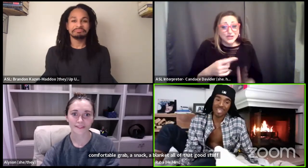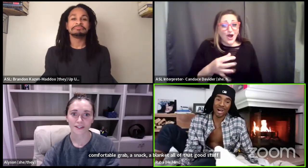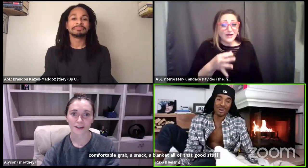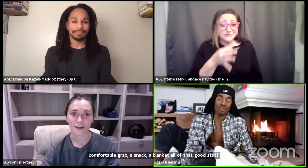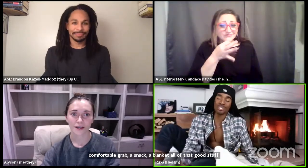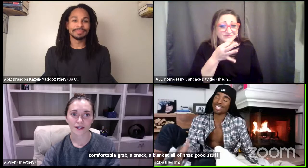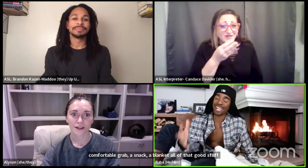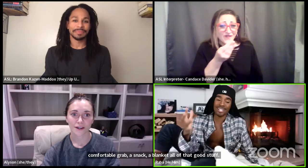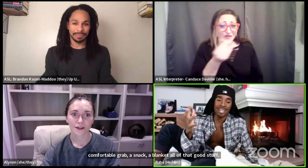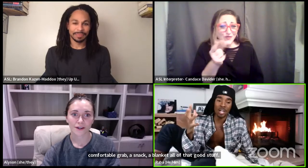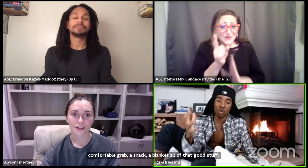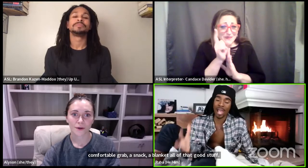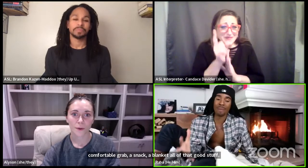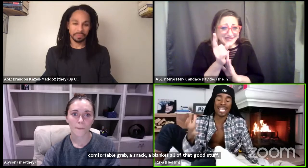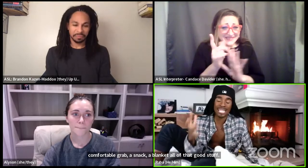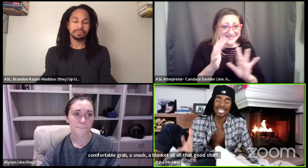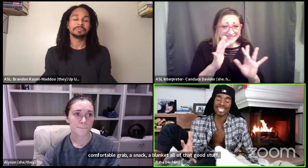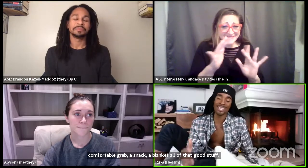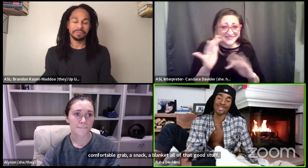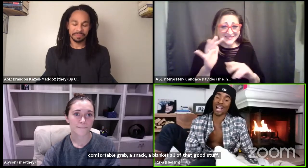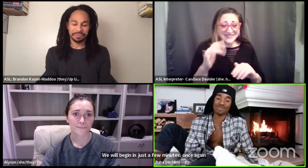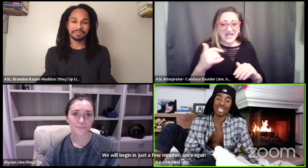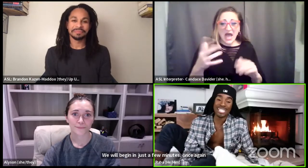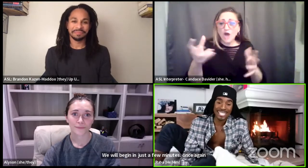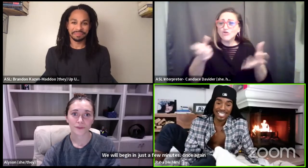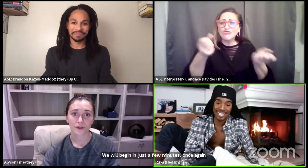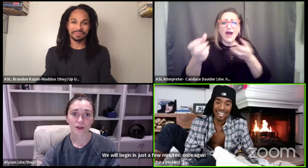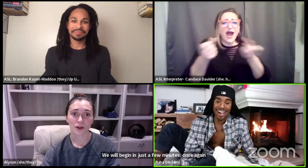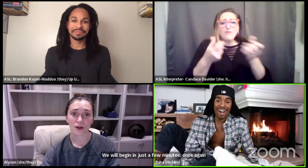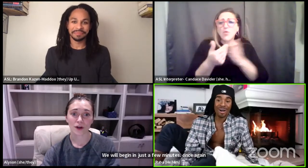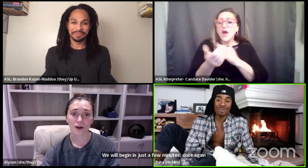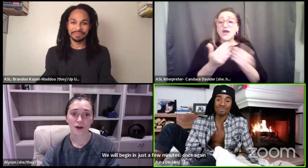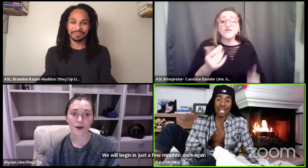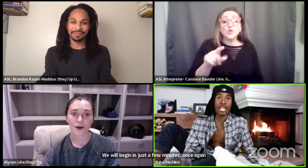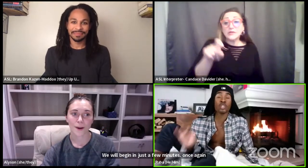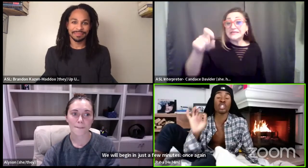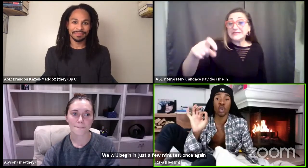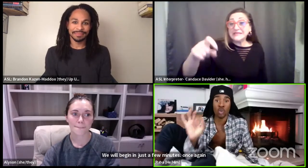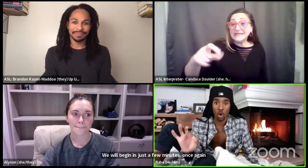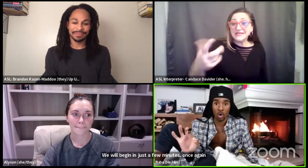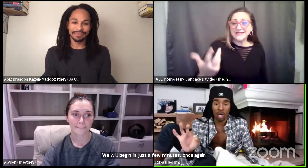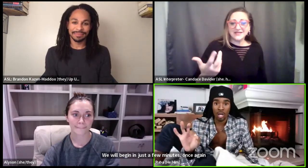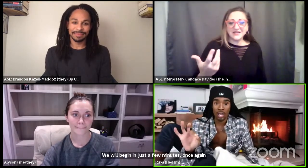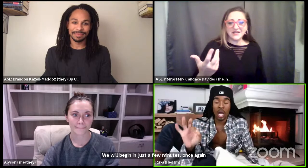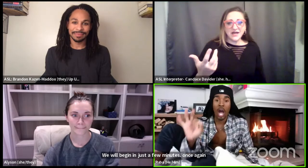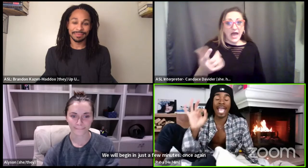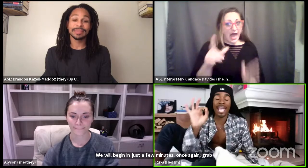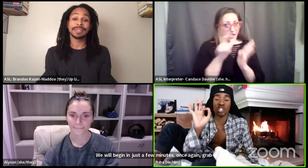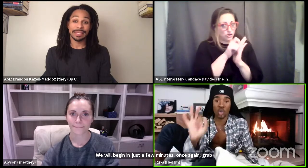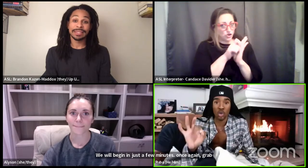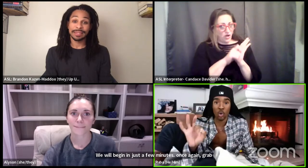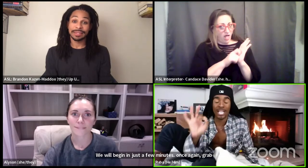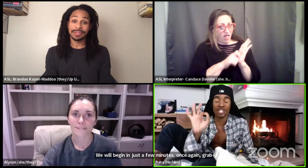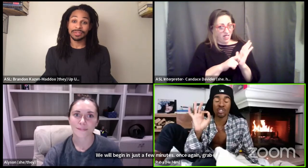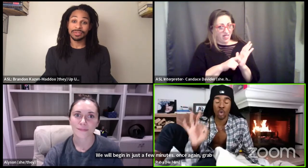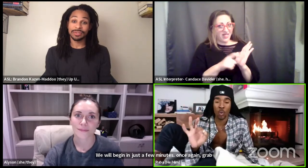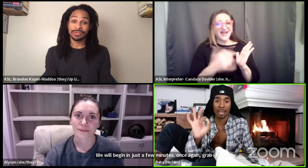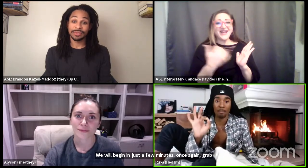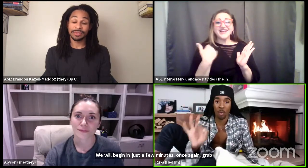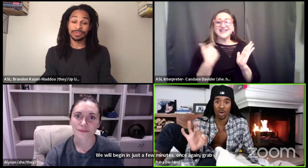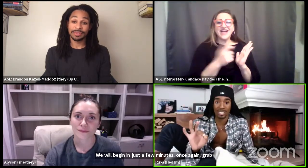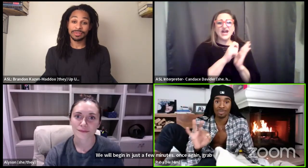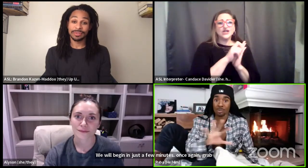minutes. Once again, grab anything that you guys may need and a journal. A journal is